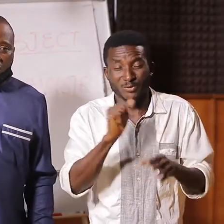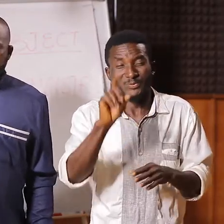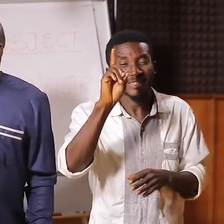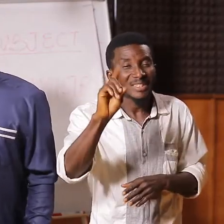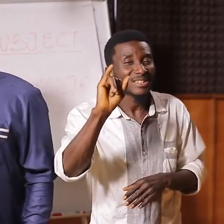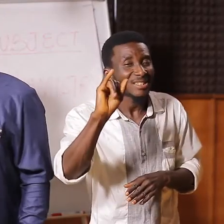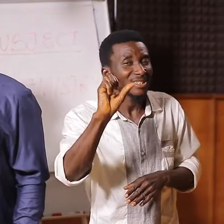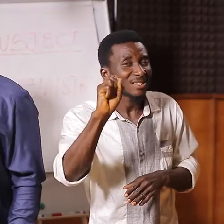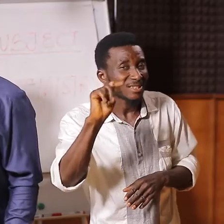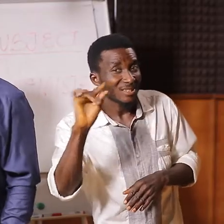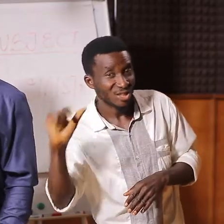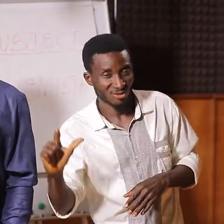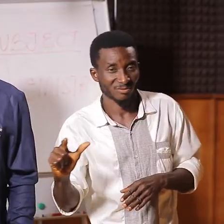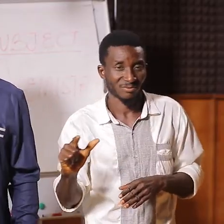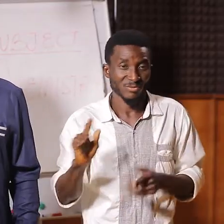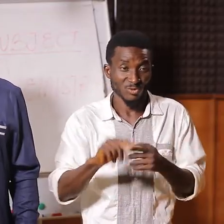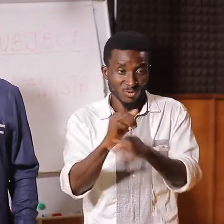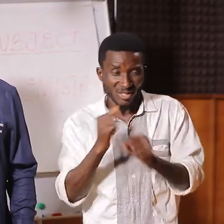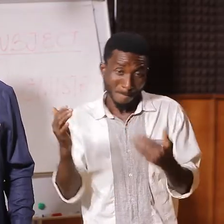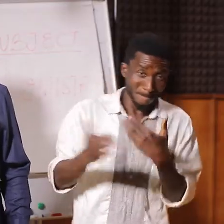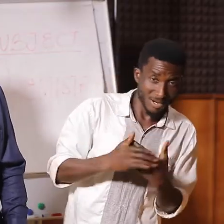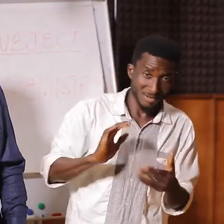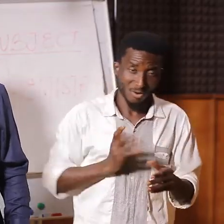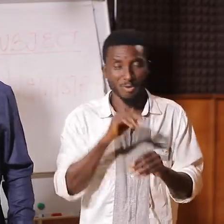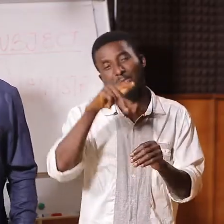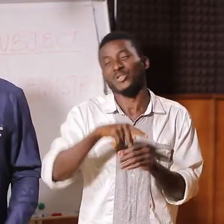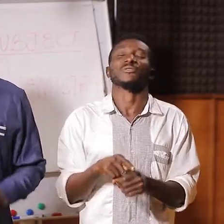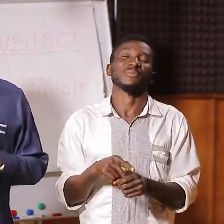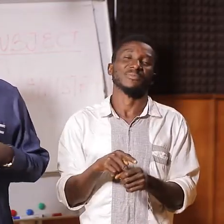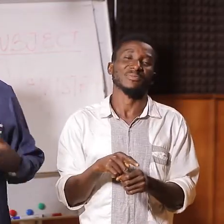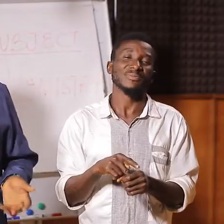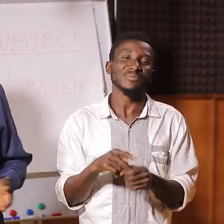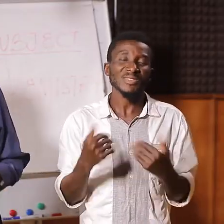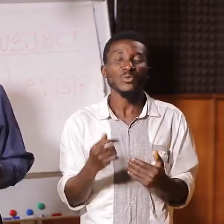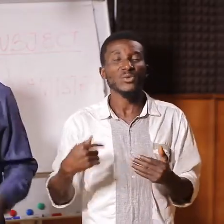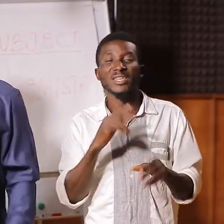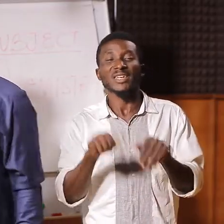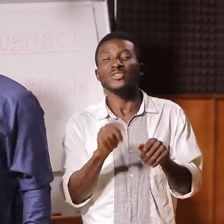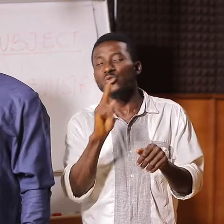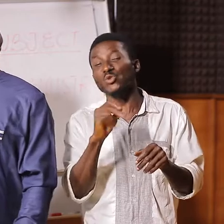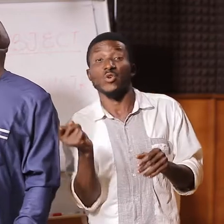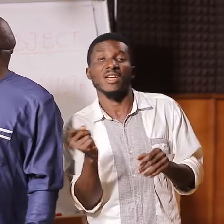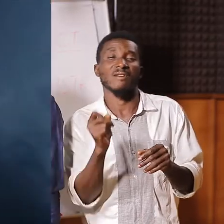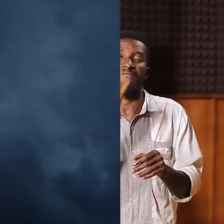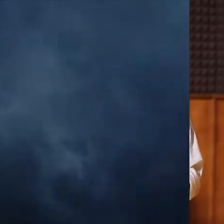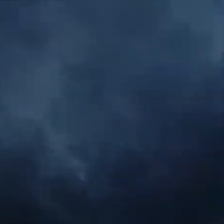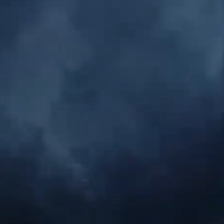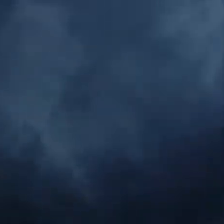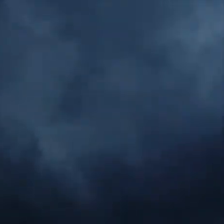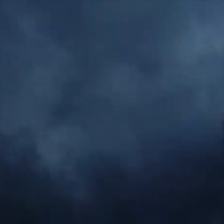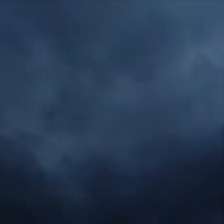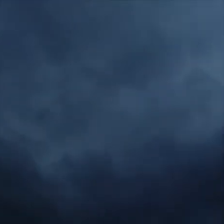petrol, which we are going to use. We can use other compounds, other fractions like bitumen and so on and so forth.